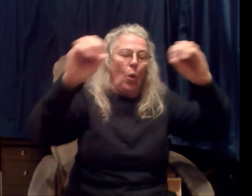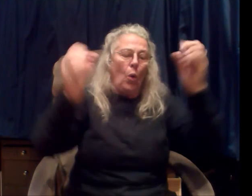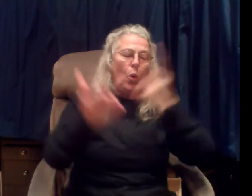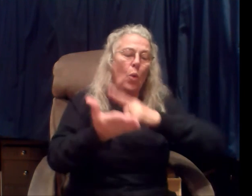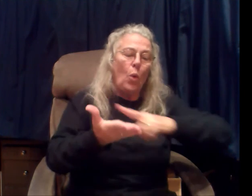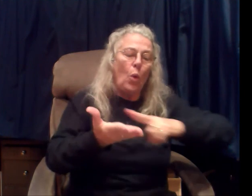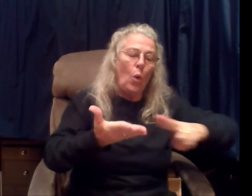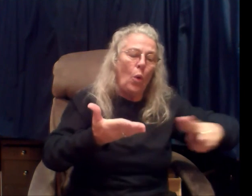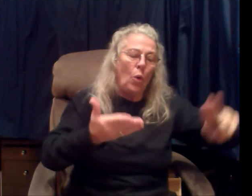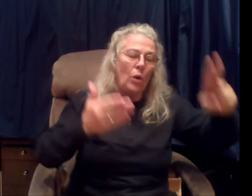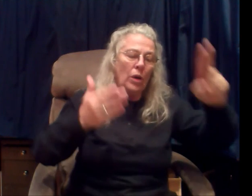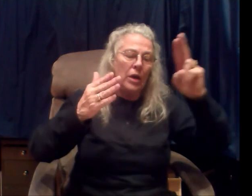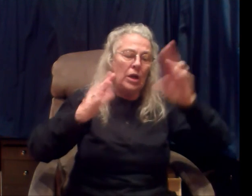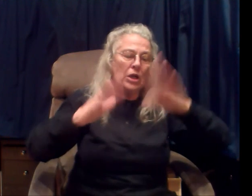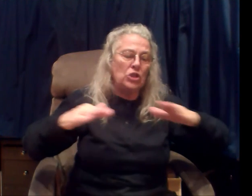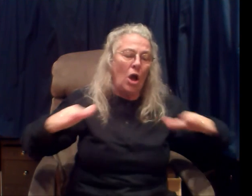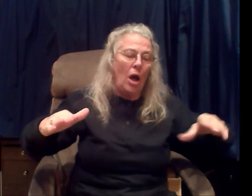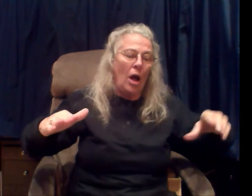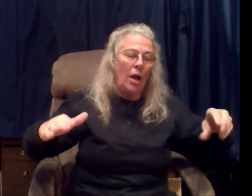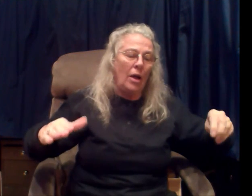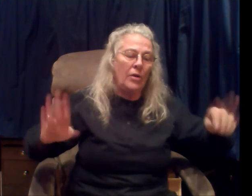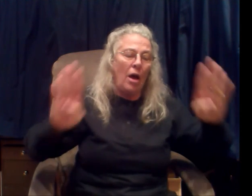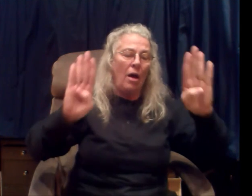O holy child of